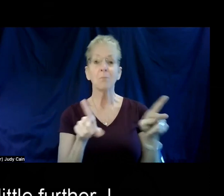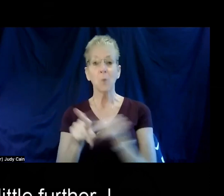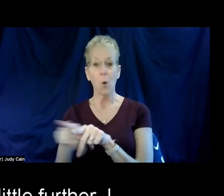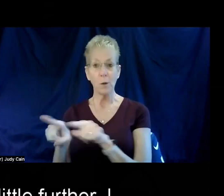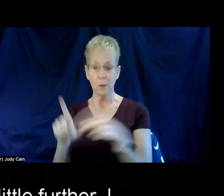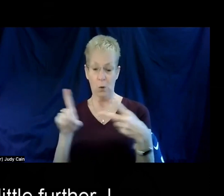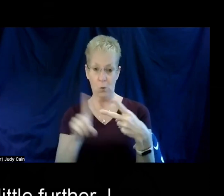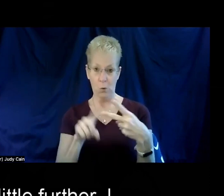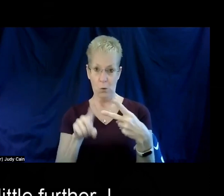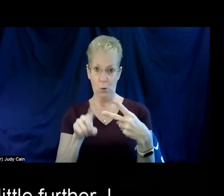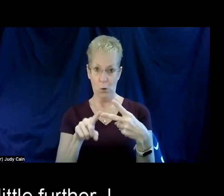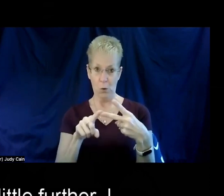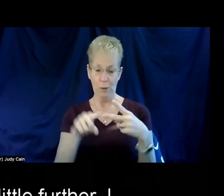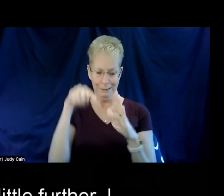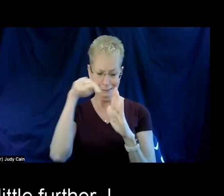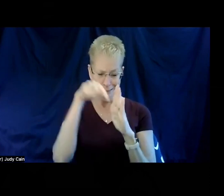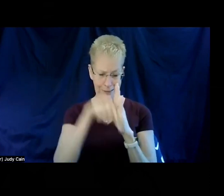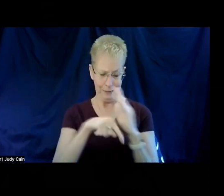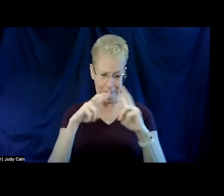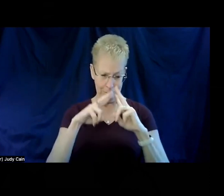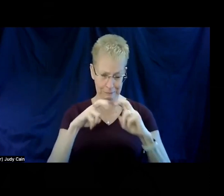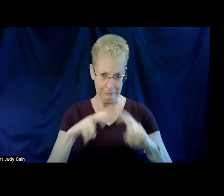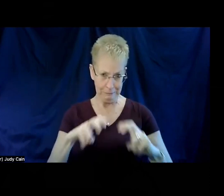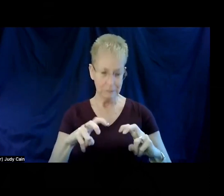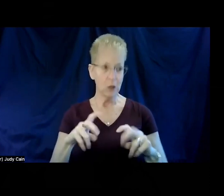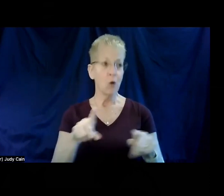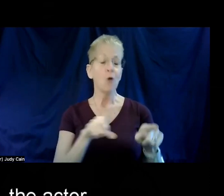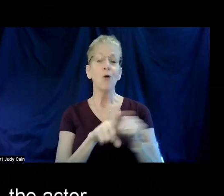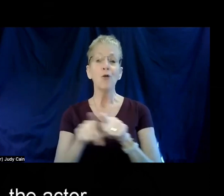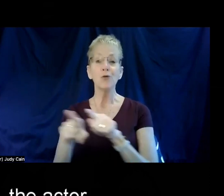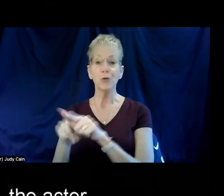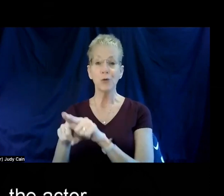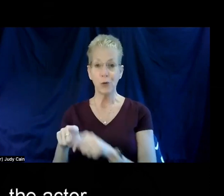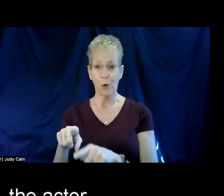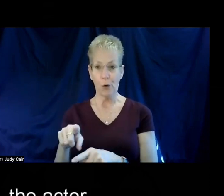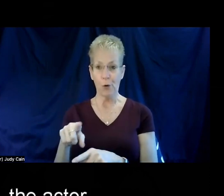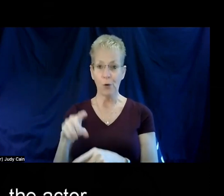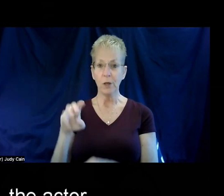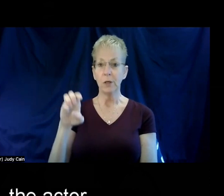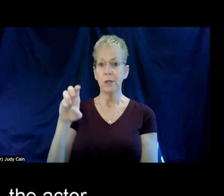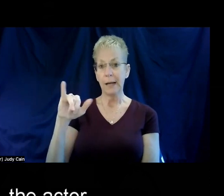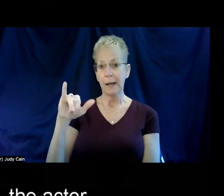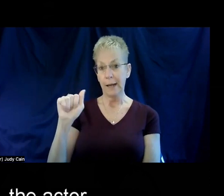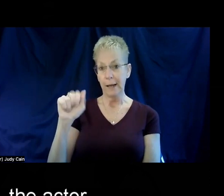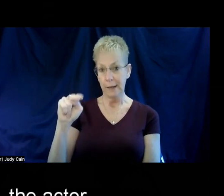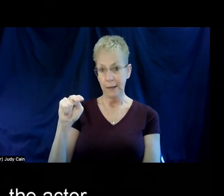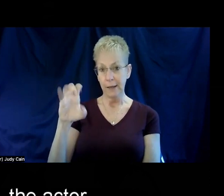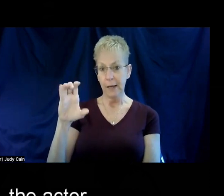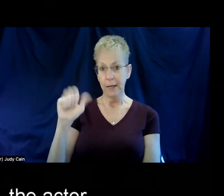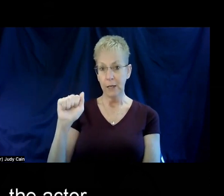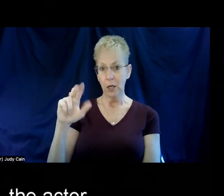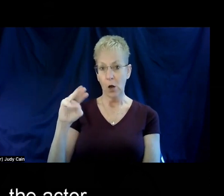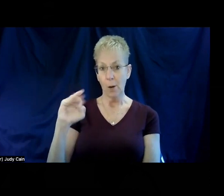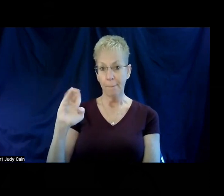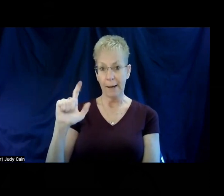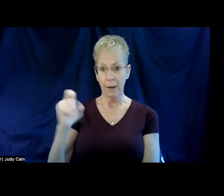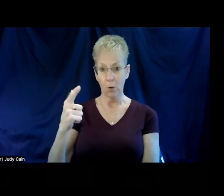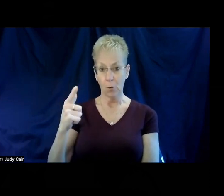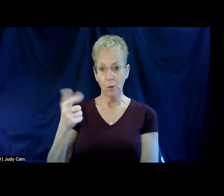looking into this a little further, I discovered that Ian Carmichael, the actor who played Lord Peter